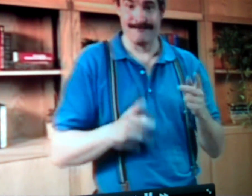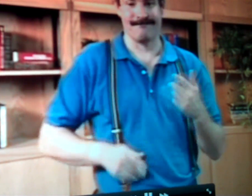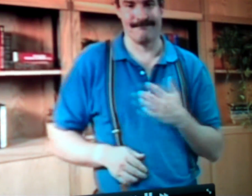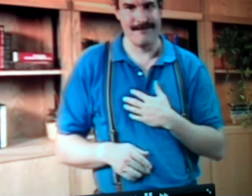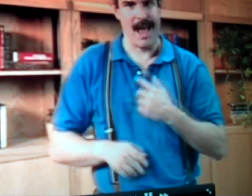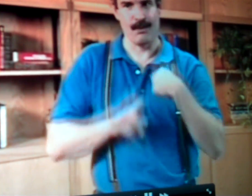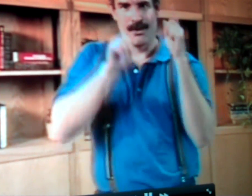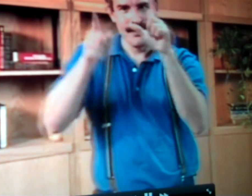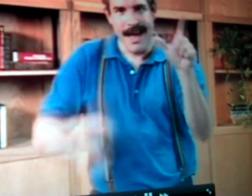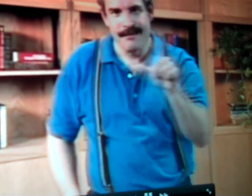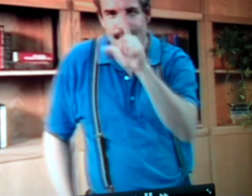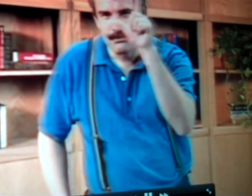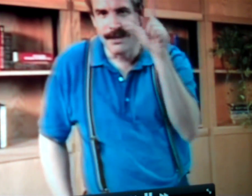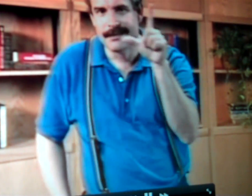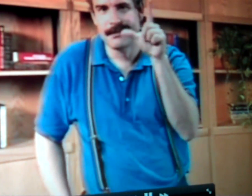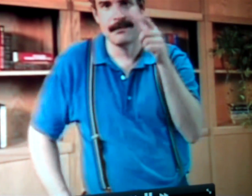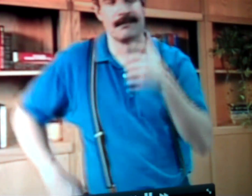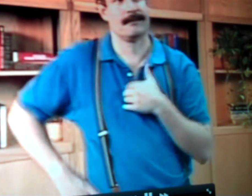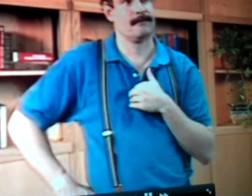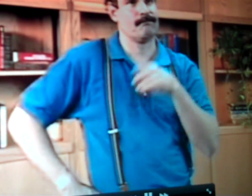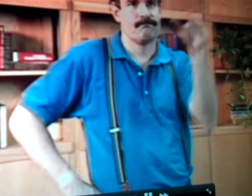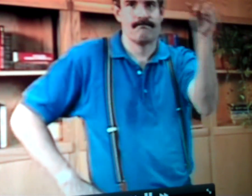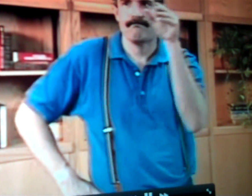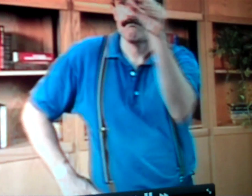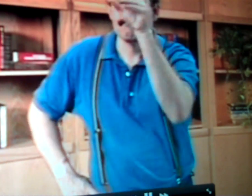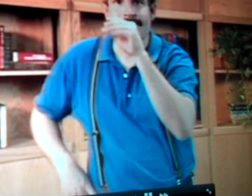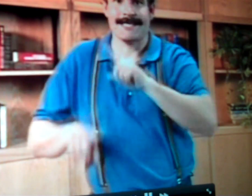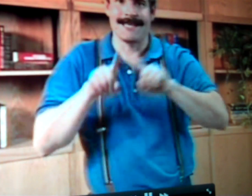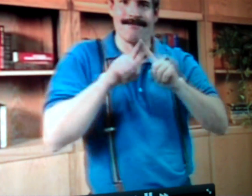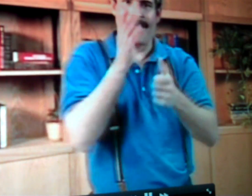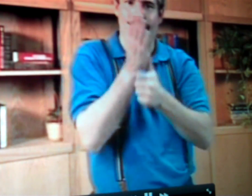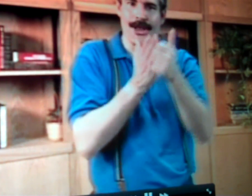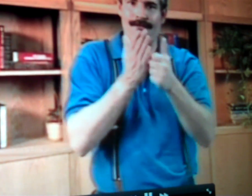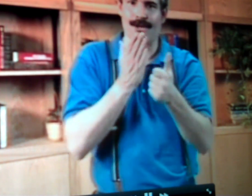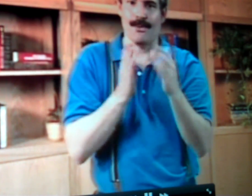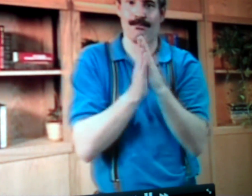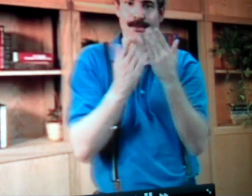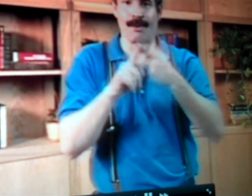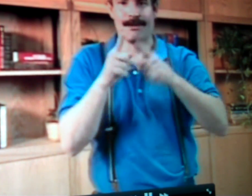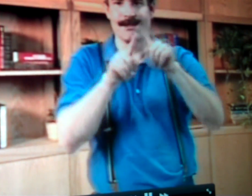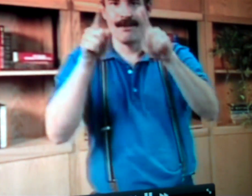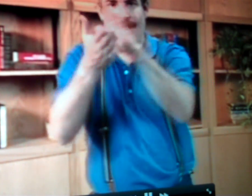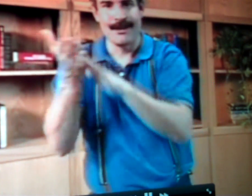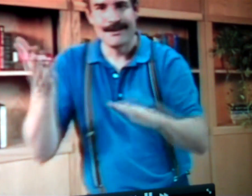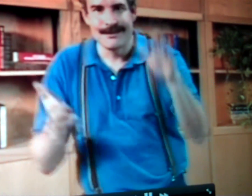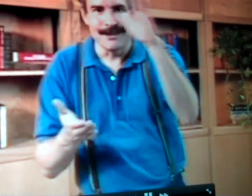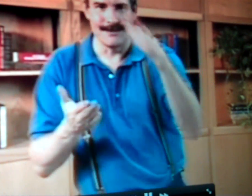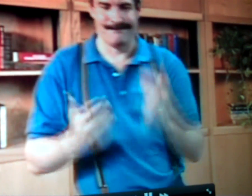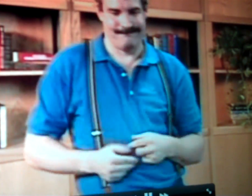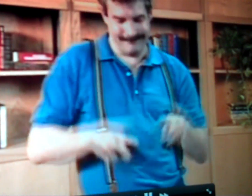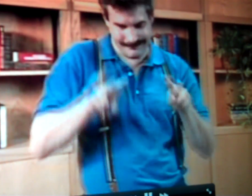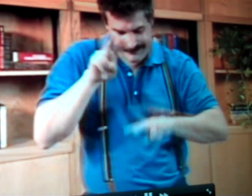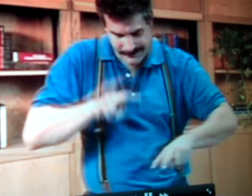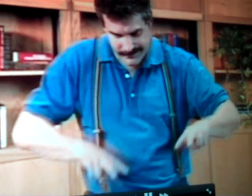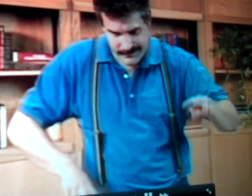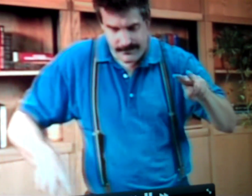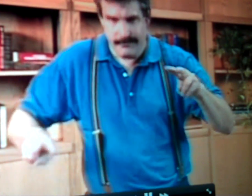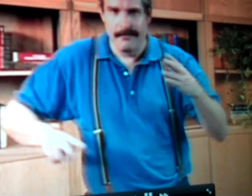I realized that I needed to do things without help. I needed to do this without help from other people. So I went to the library and checked out a bunch of different books